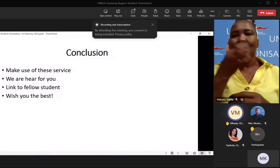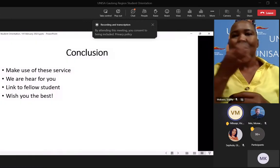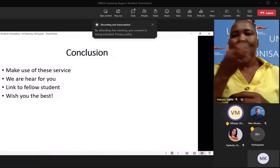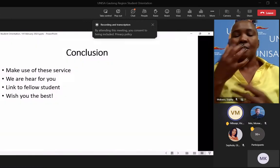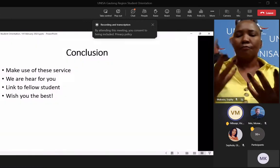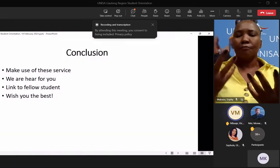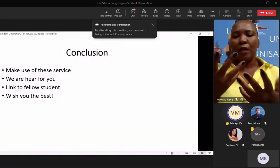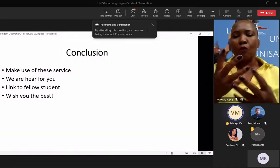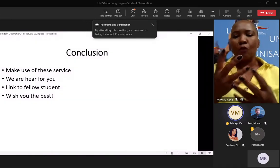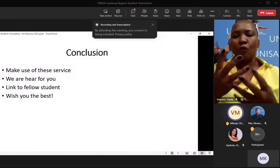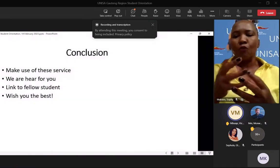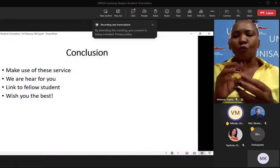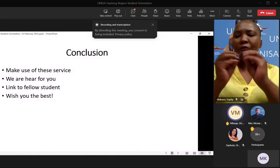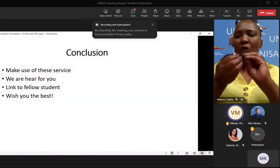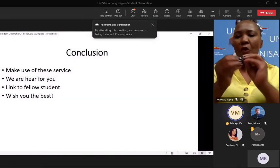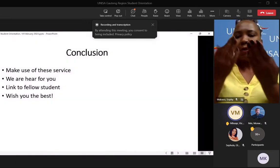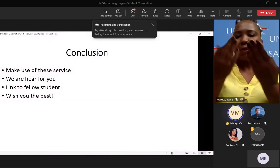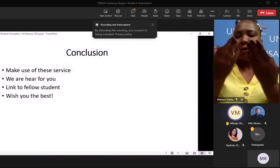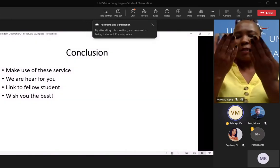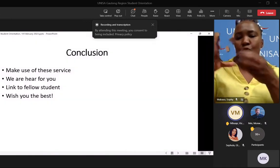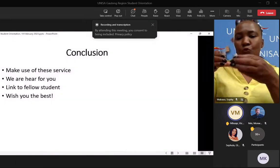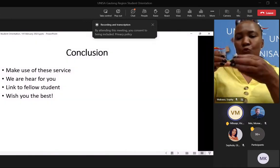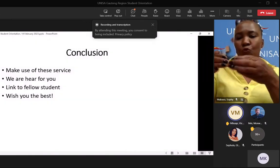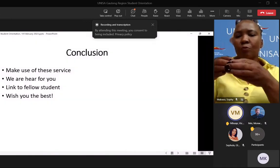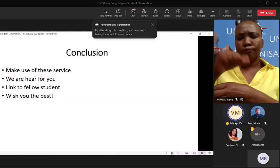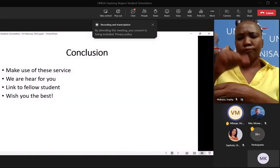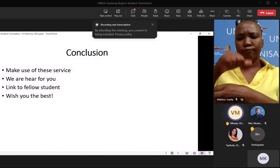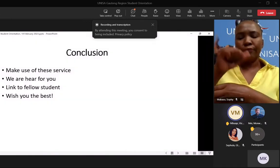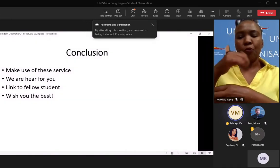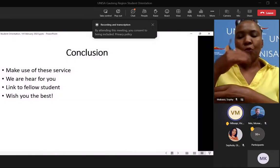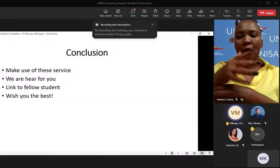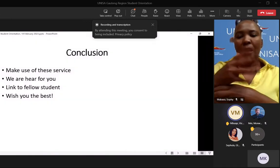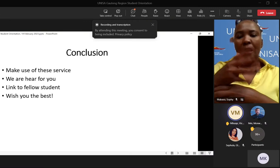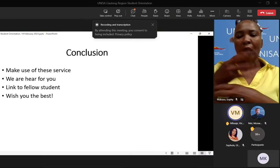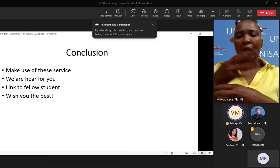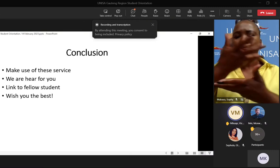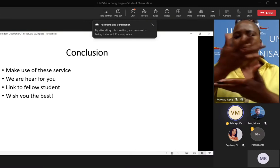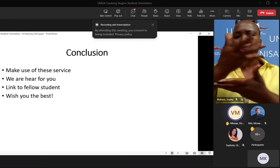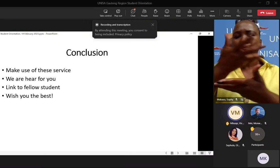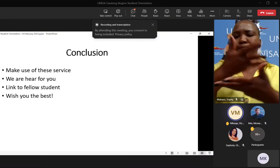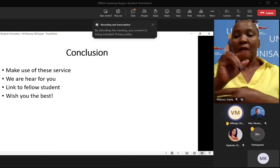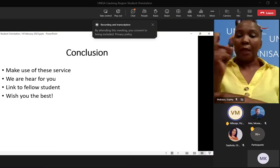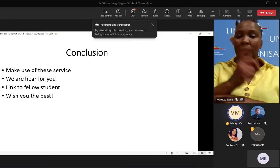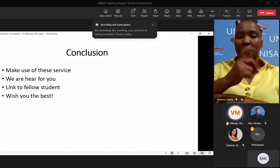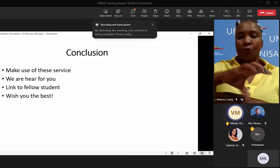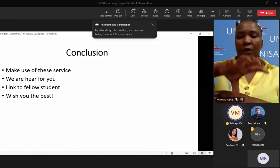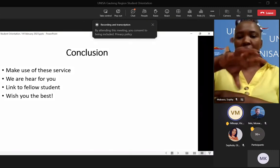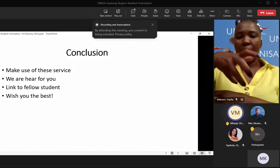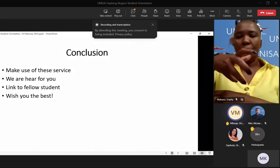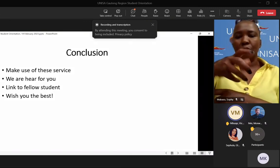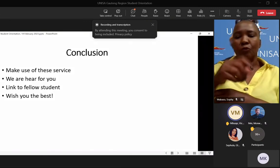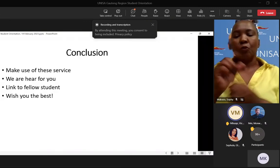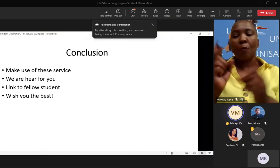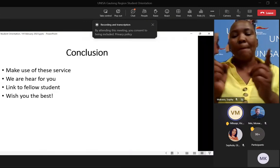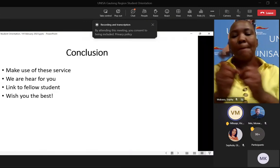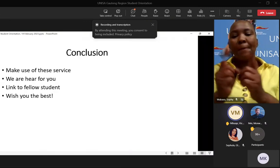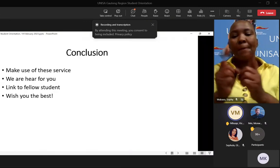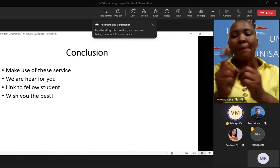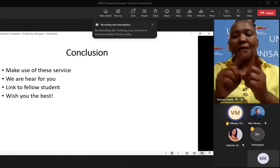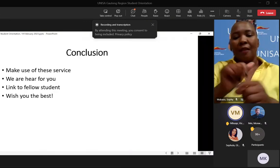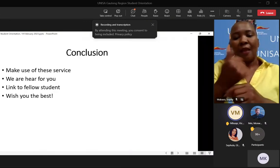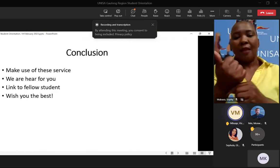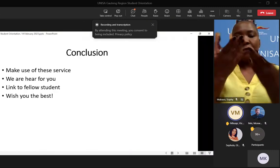yes online you can discuss it but you know if you come to our campuses that's where you meet fellow students you can see them